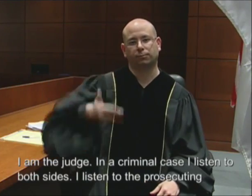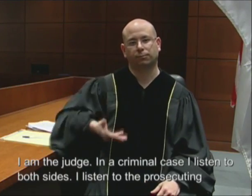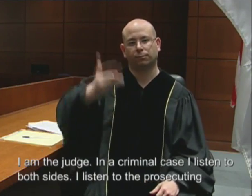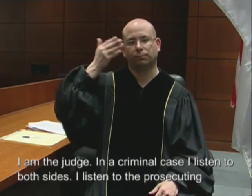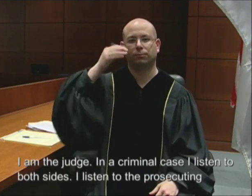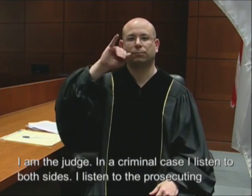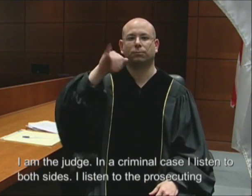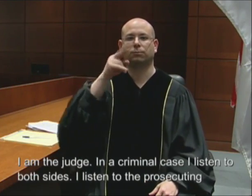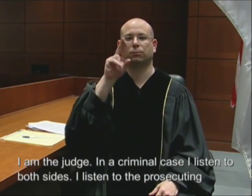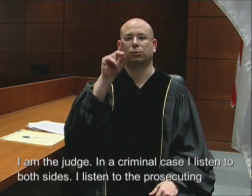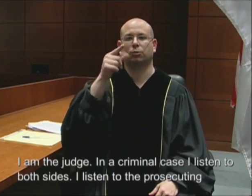I am the judge.